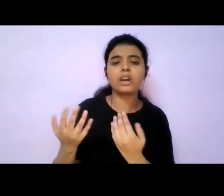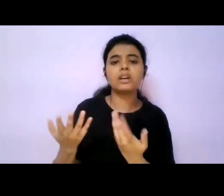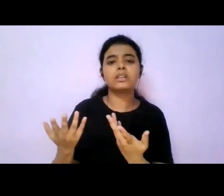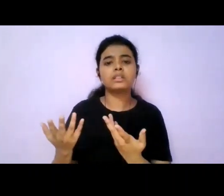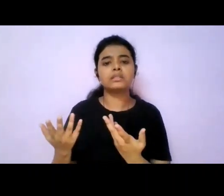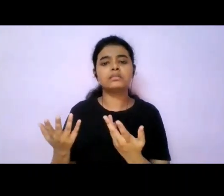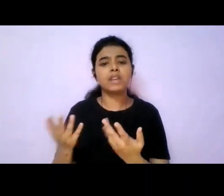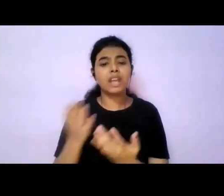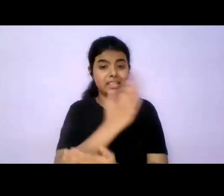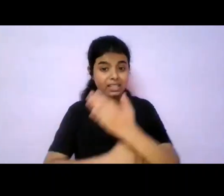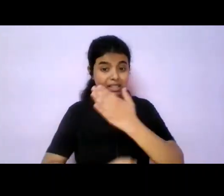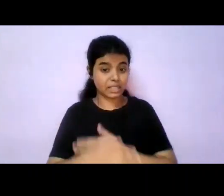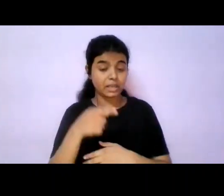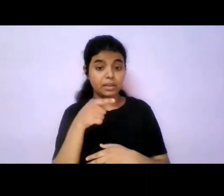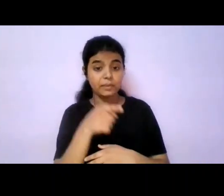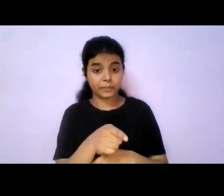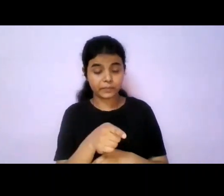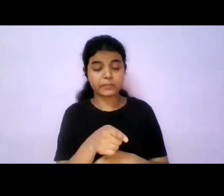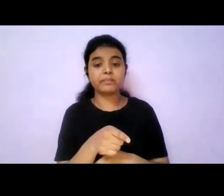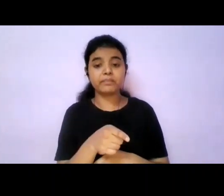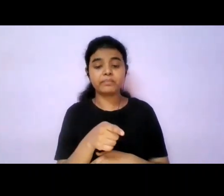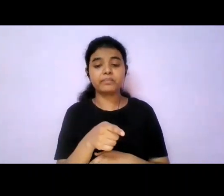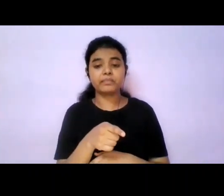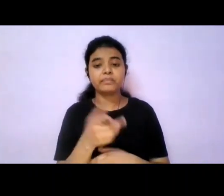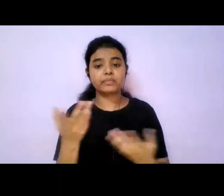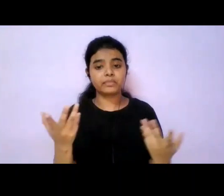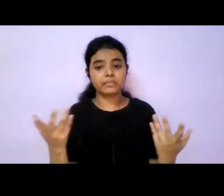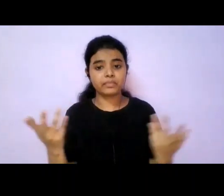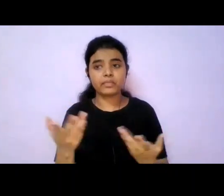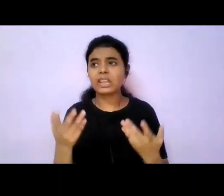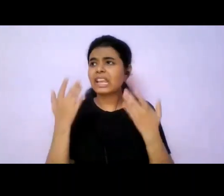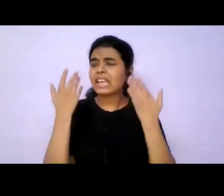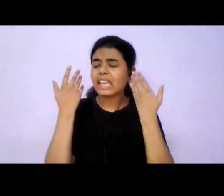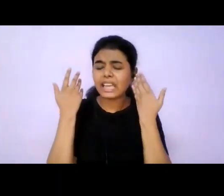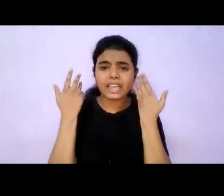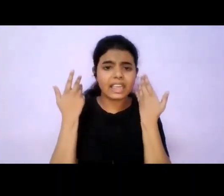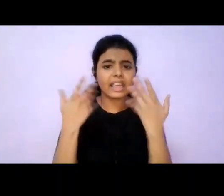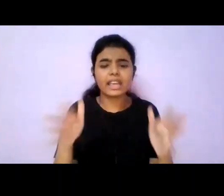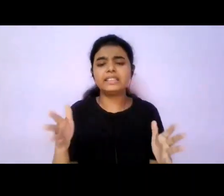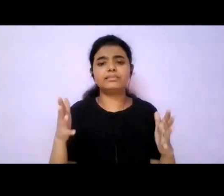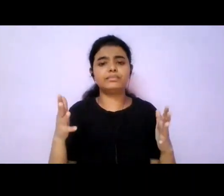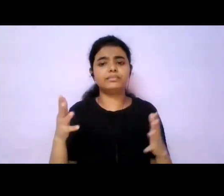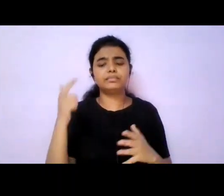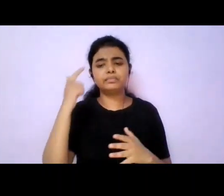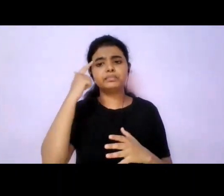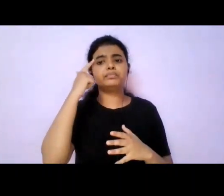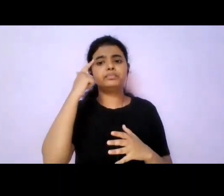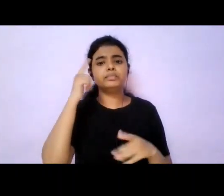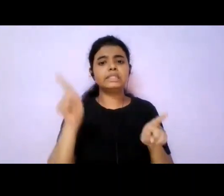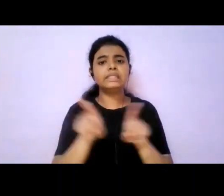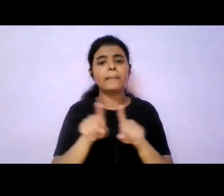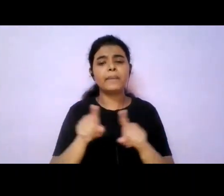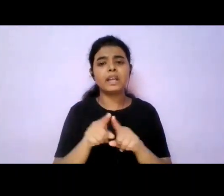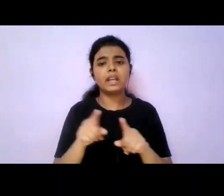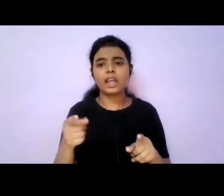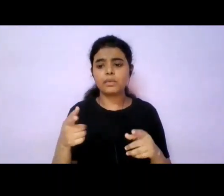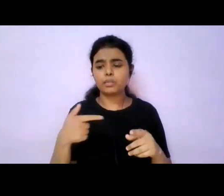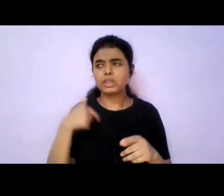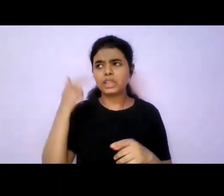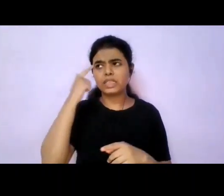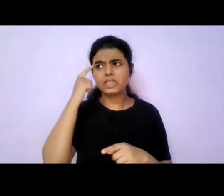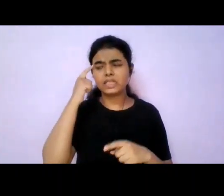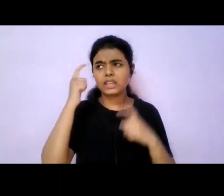So disability, I would argue, is, if you like, already ahead of the game in thinking